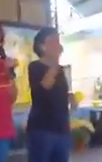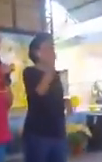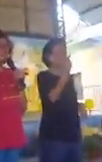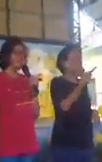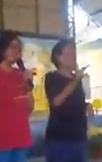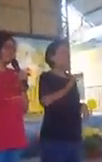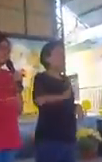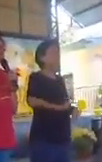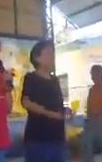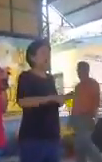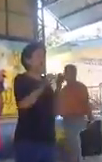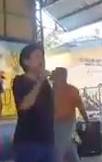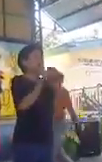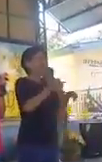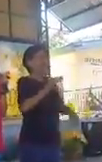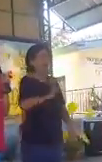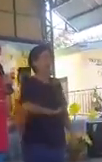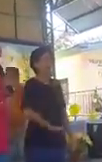Hindi.